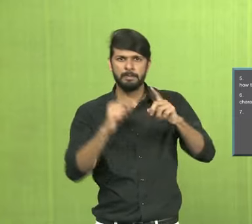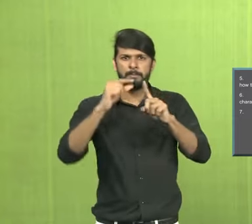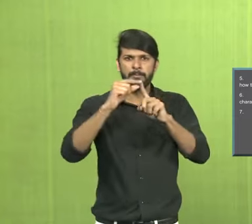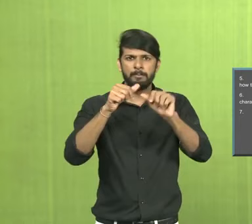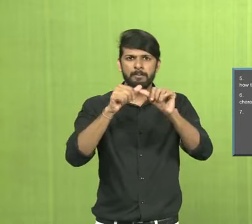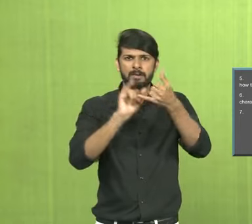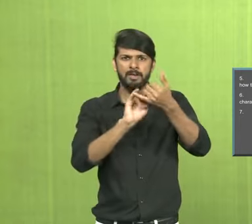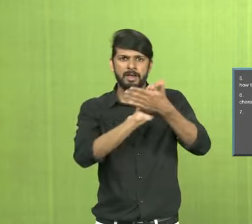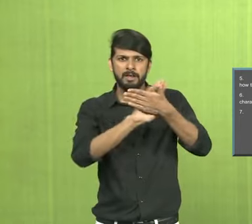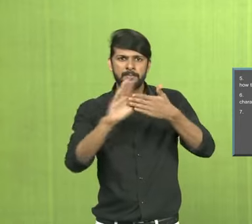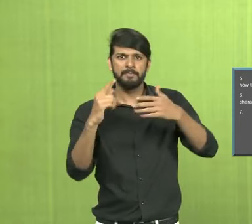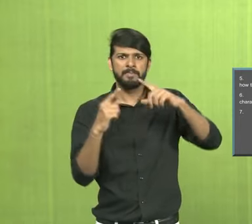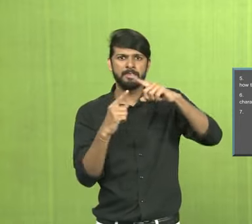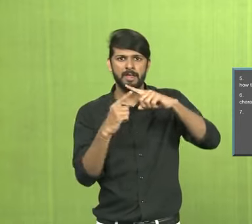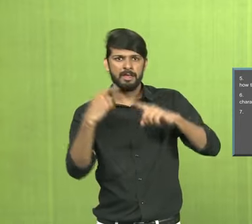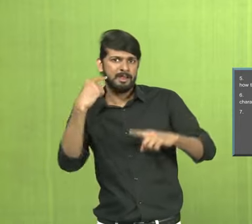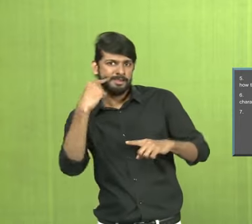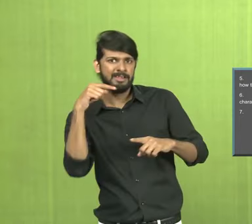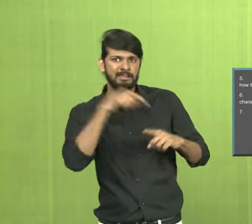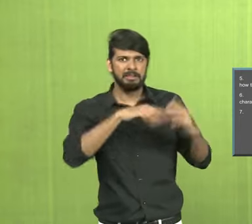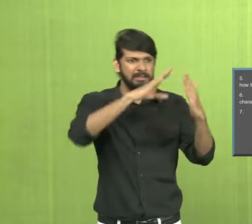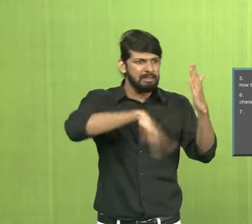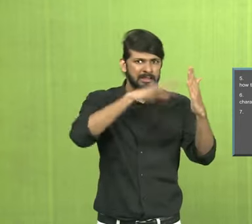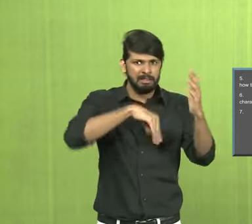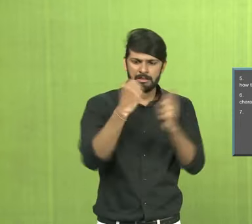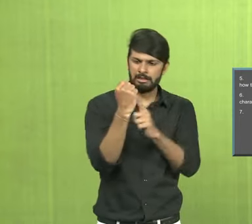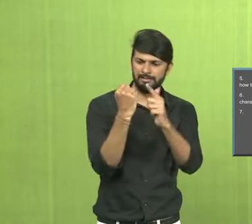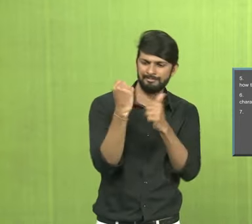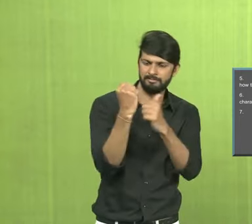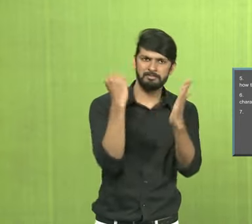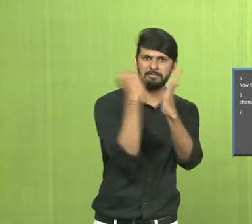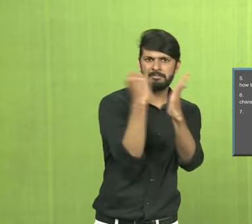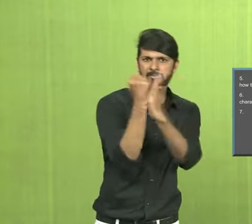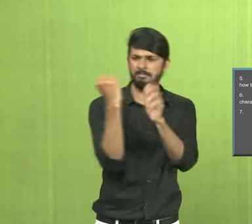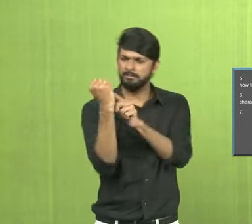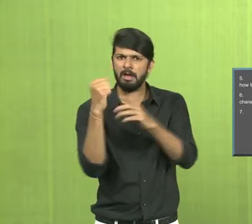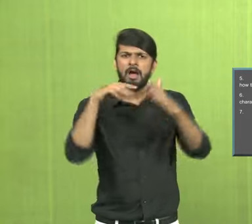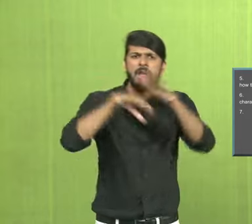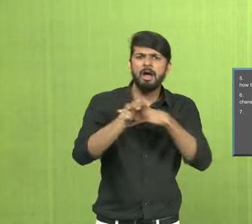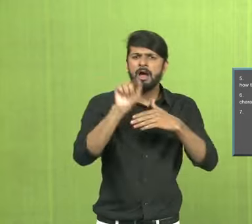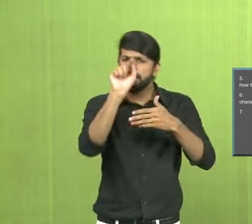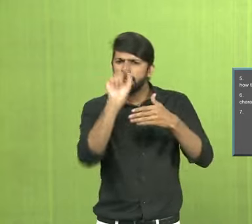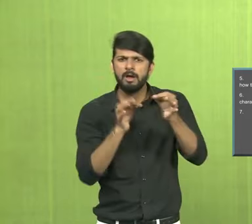Third, write a short note on Pashti painting, which is the paisley pattern.